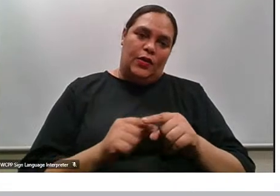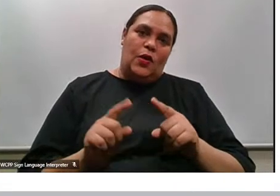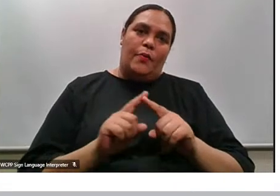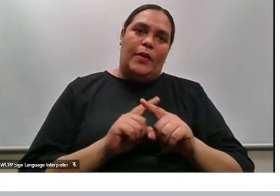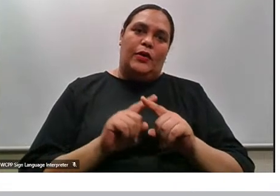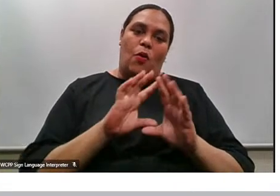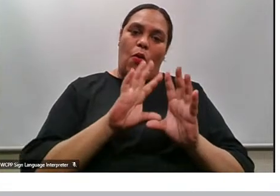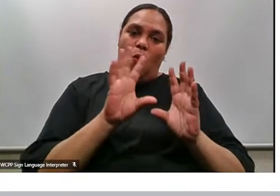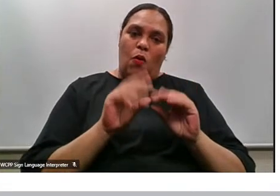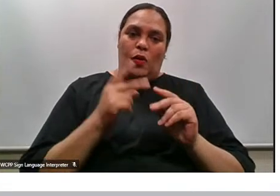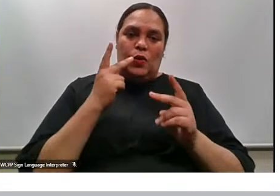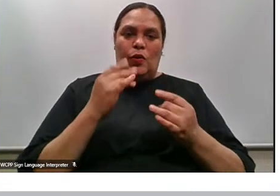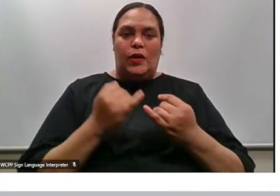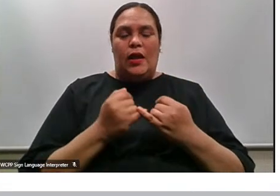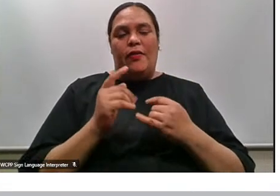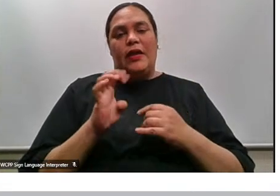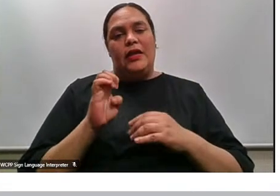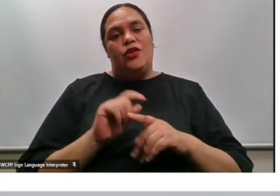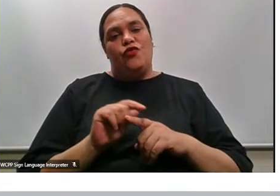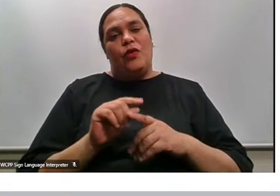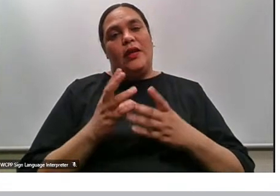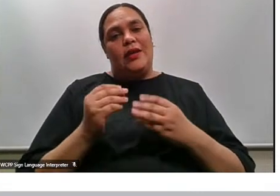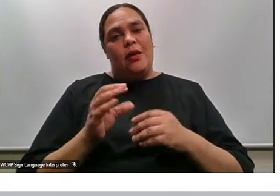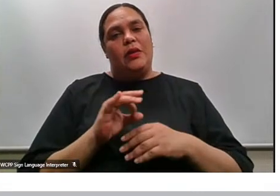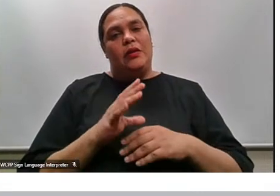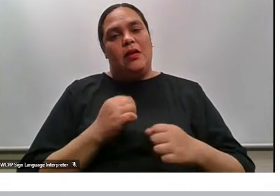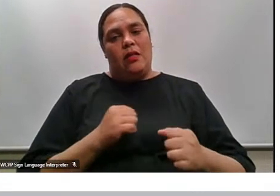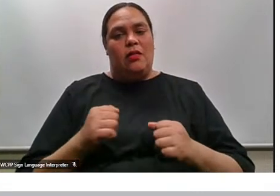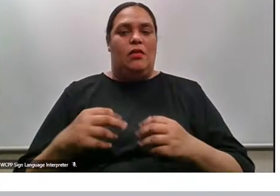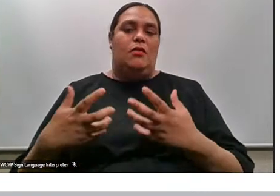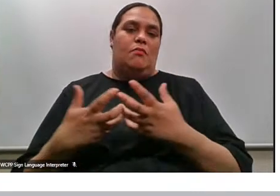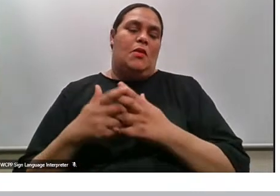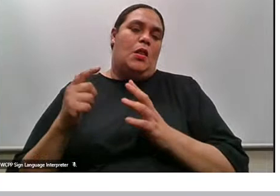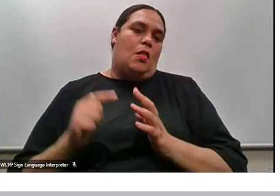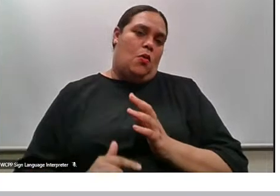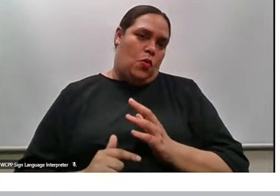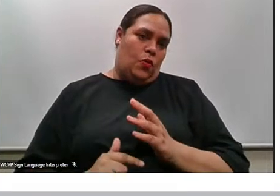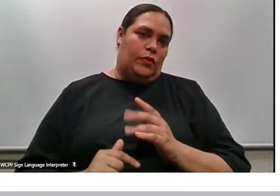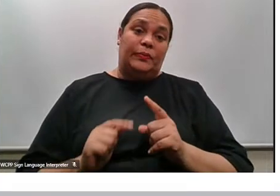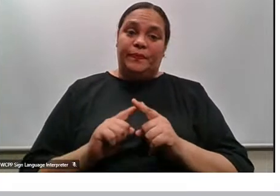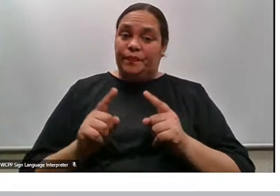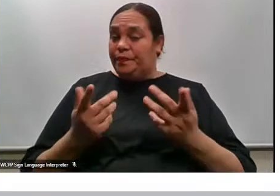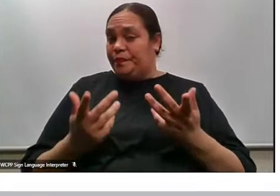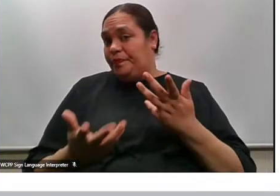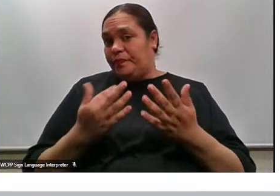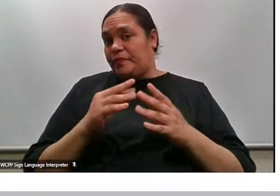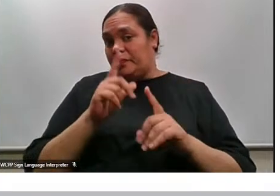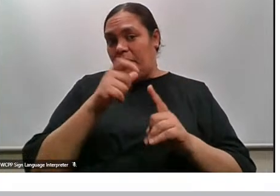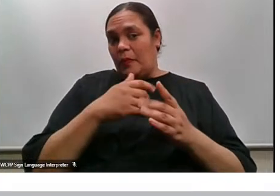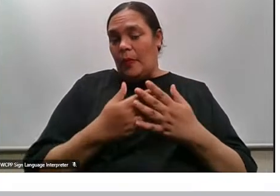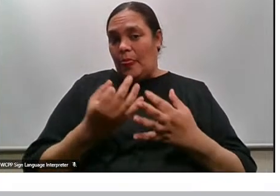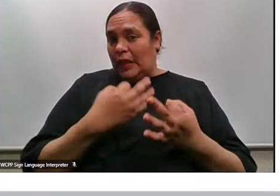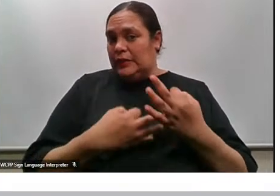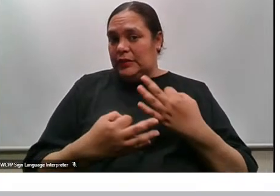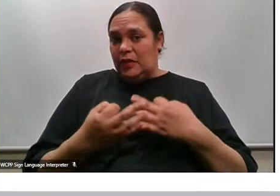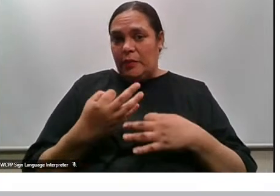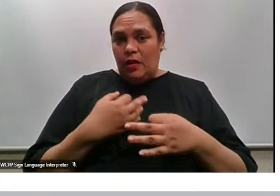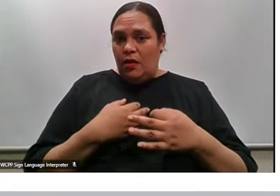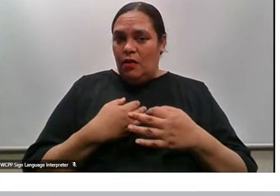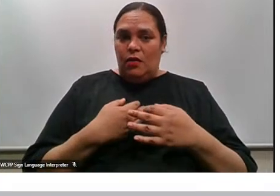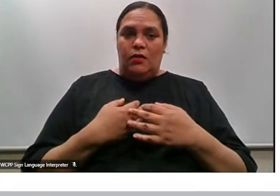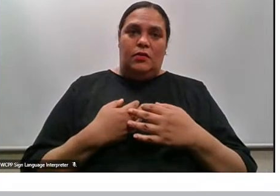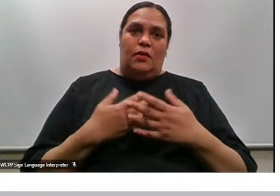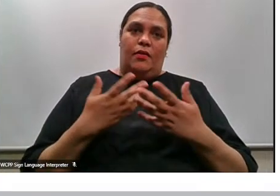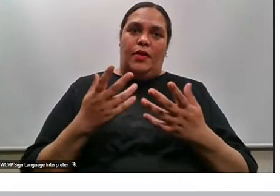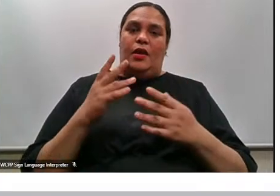in all, it seems as if the e-training numbers are still relatively low. So perhaps if somebody would just mind